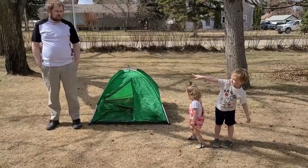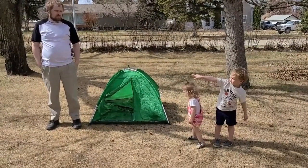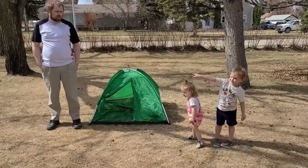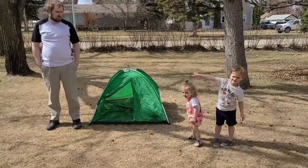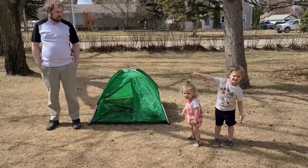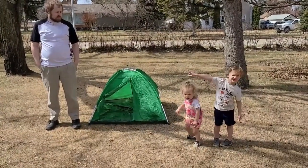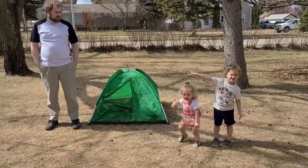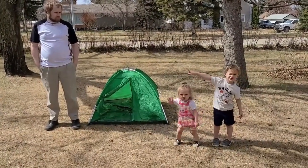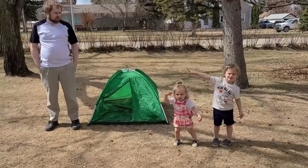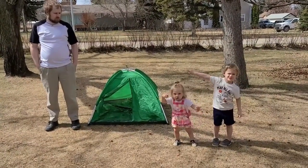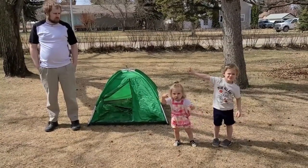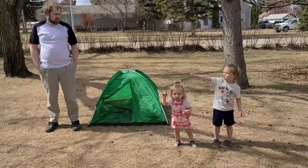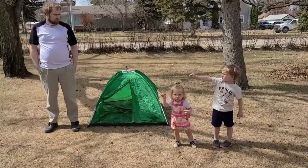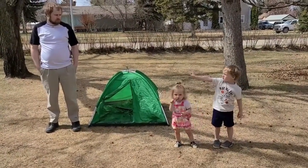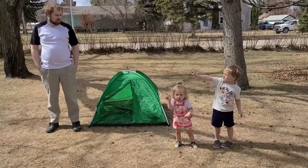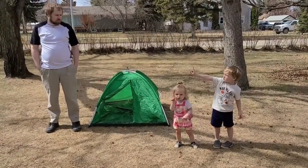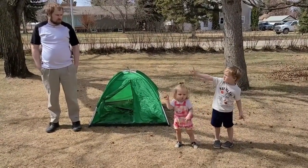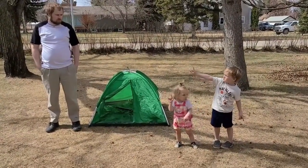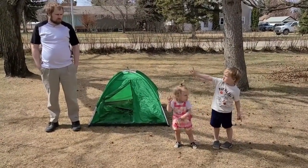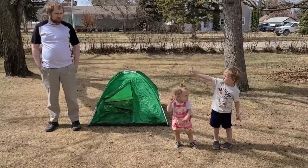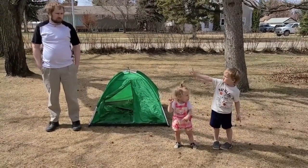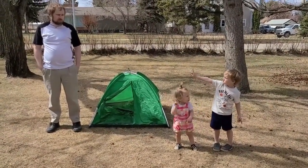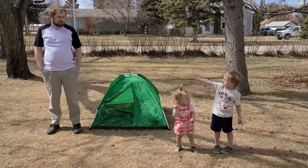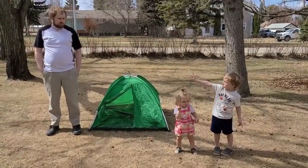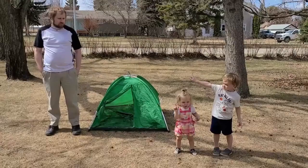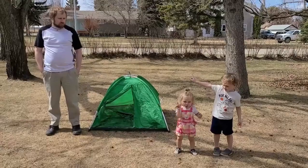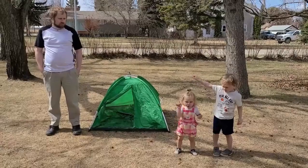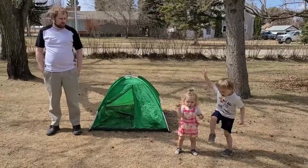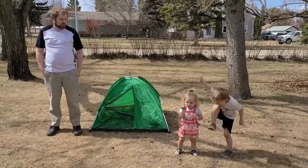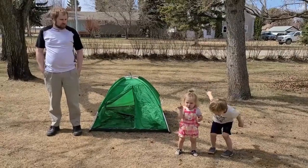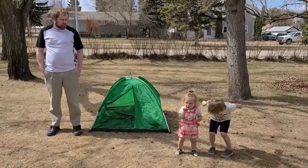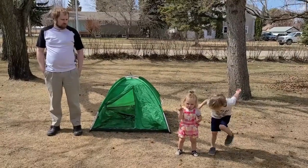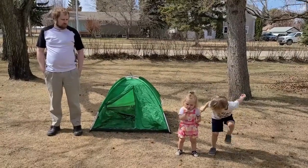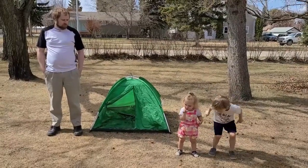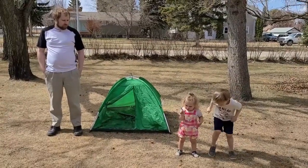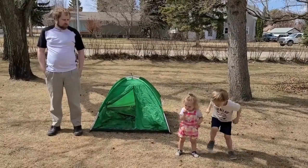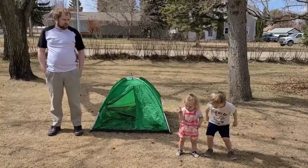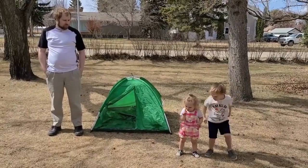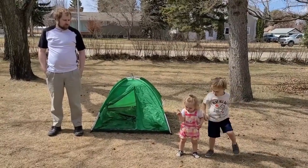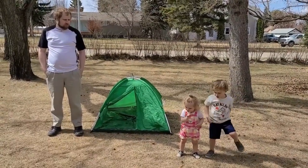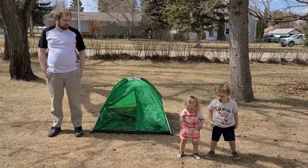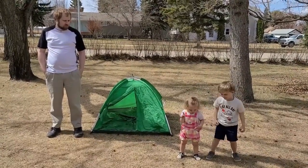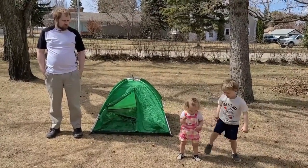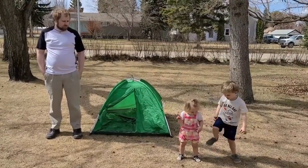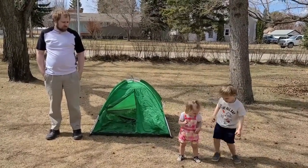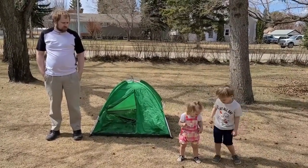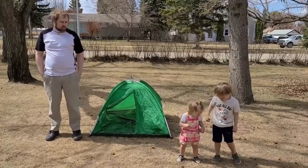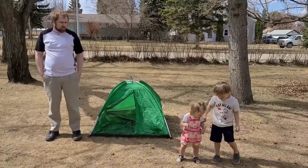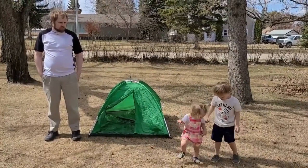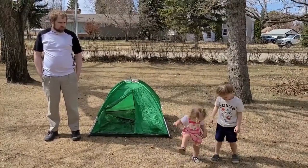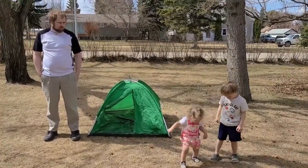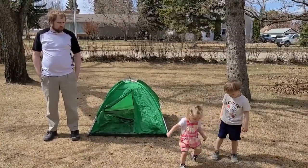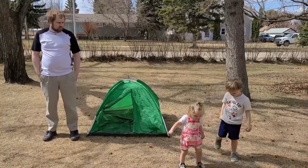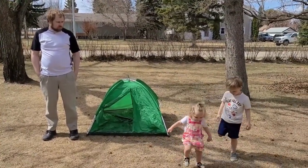wish we'd never left Egypt, they said. We had plenty to eat back there. Why did Moses bring us all the way out here